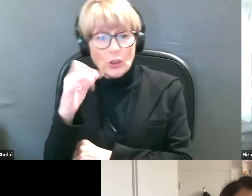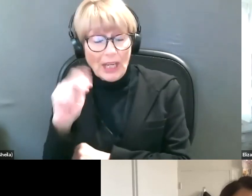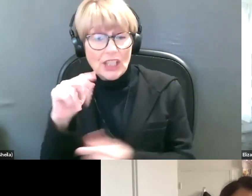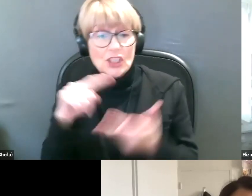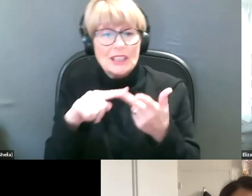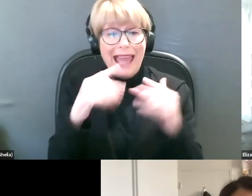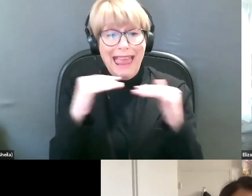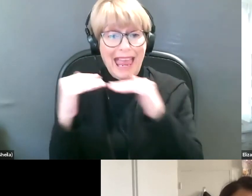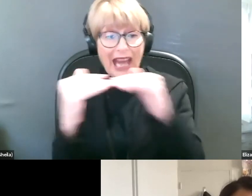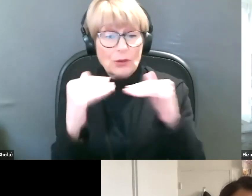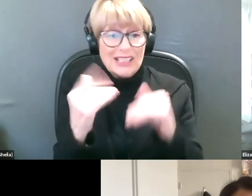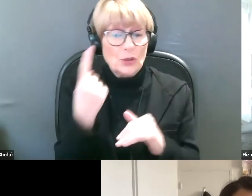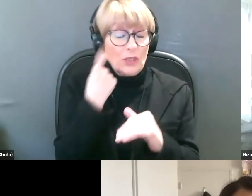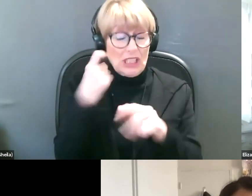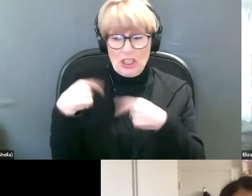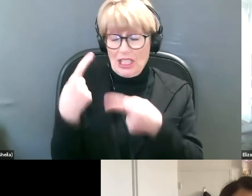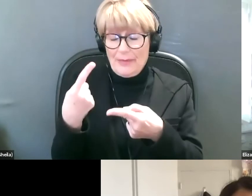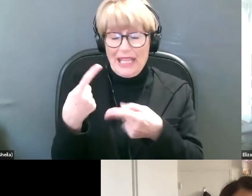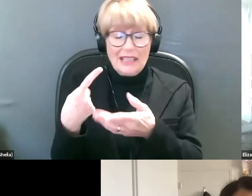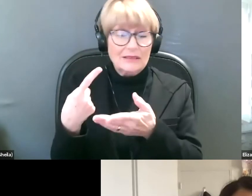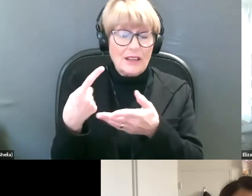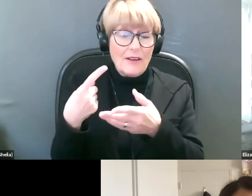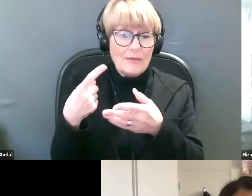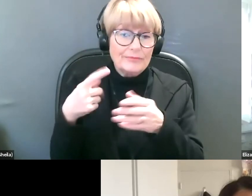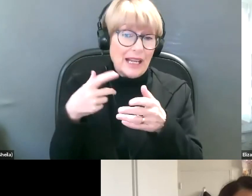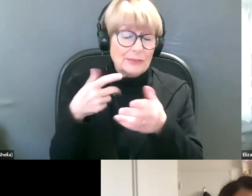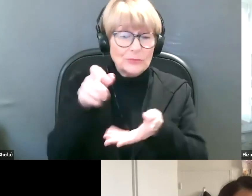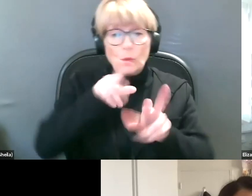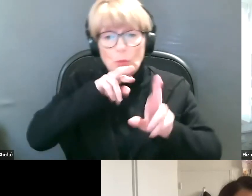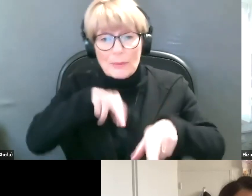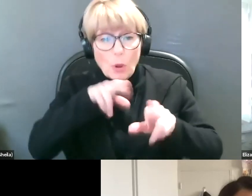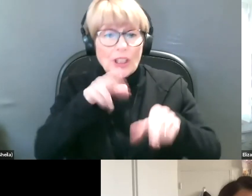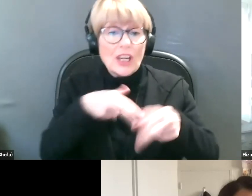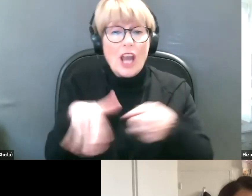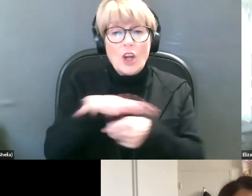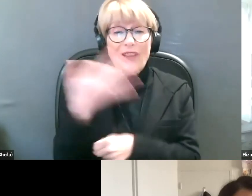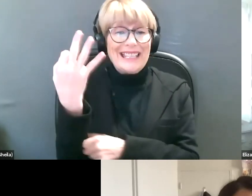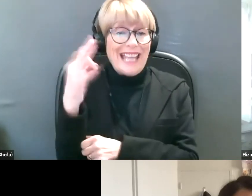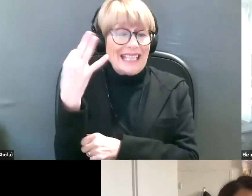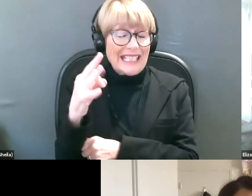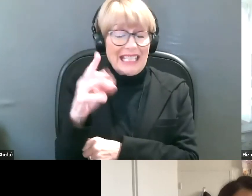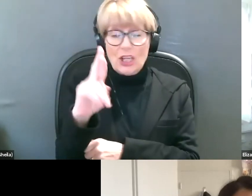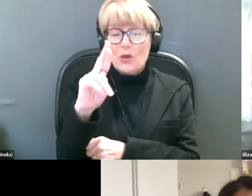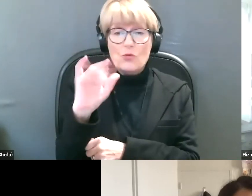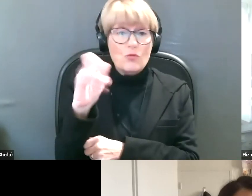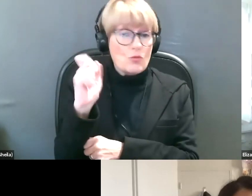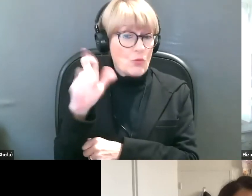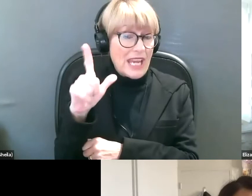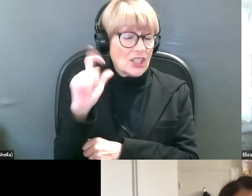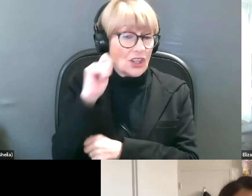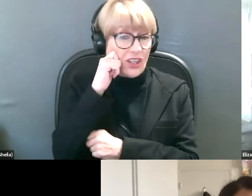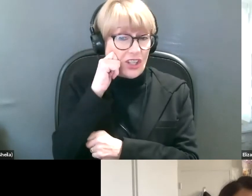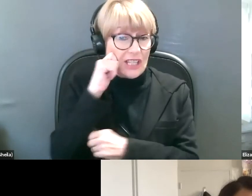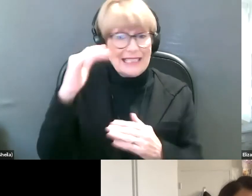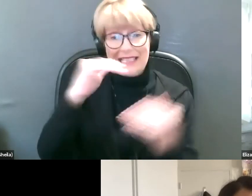she's covered COVID-19 racial disparities, prison conditions and deaths, and the unique targeting and